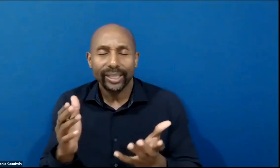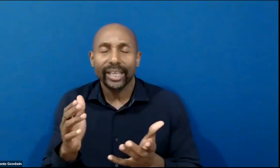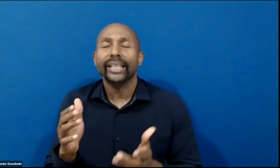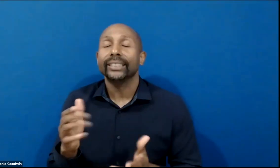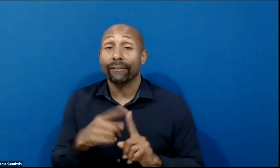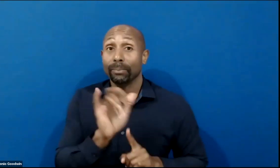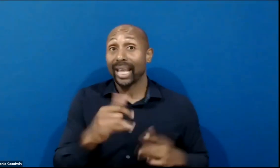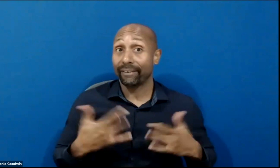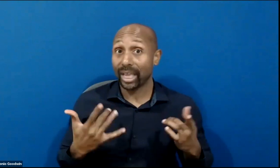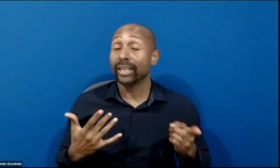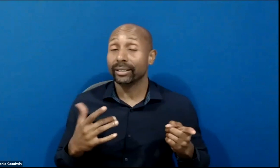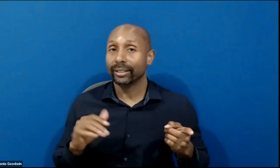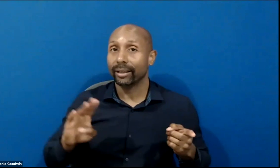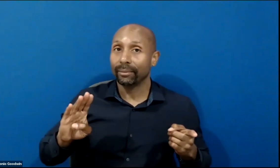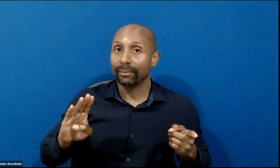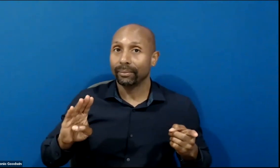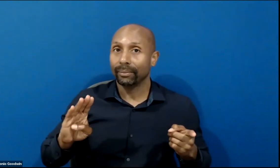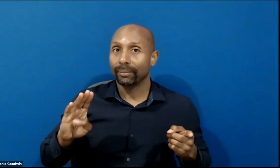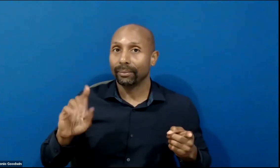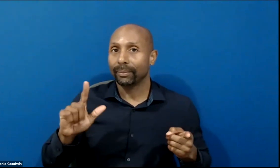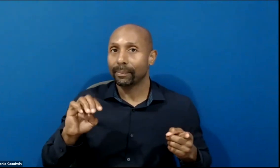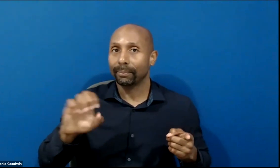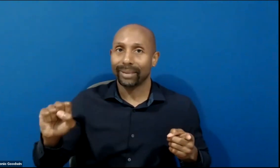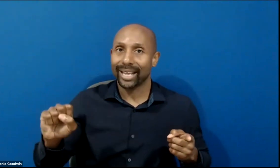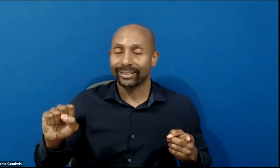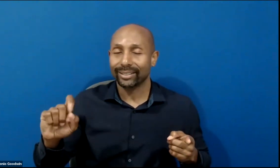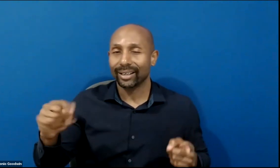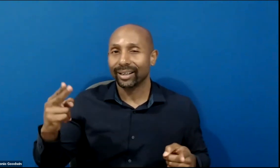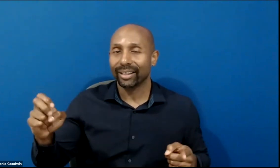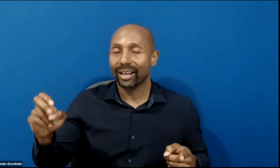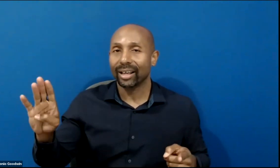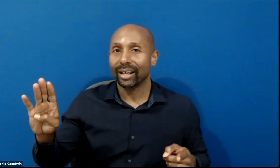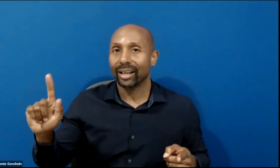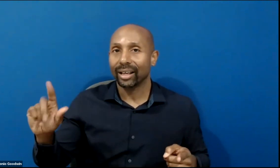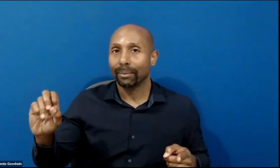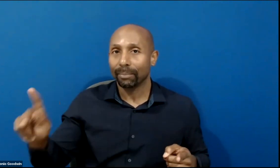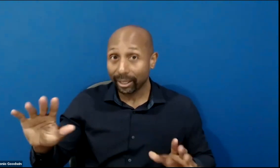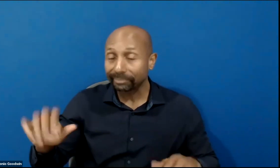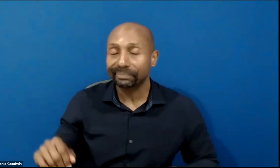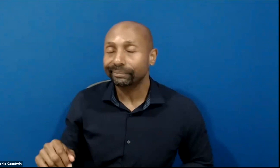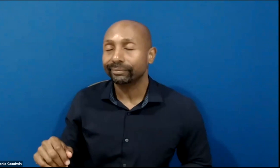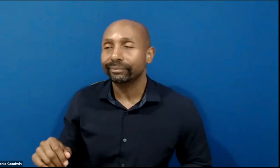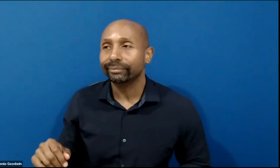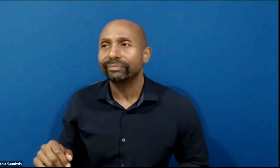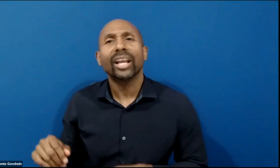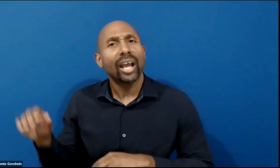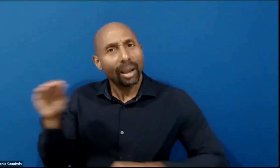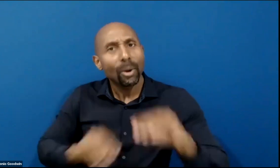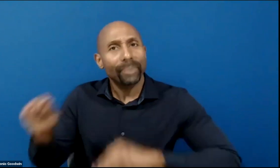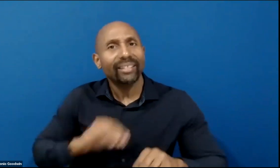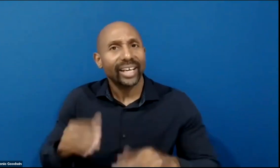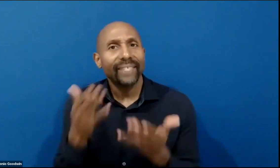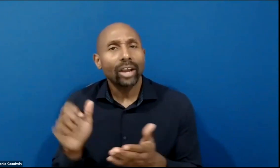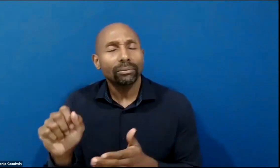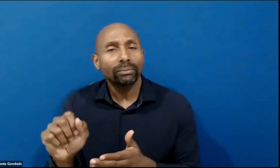of that project of Bless the Block, that there was this element of mobility. We were, you know, we weren't on bikes, but we were moving around